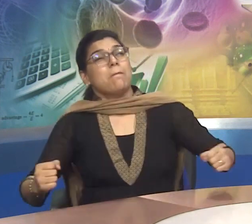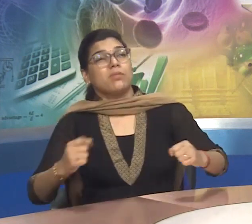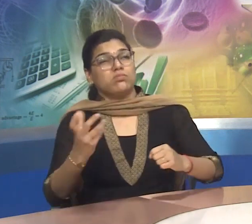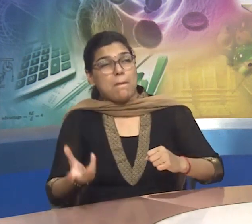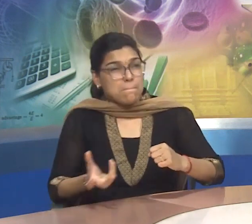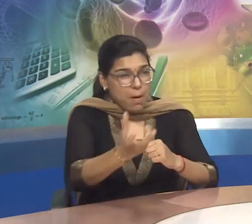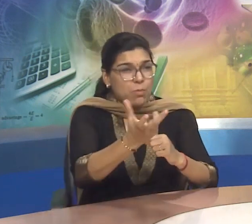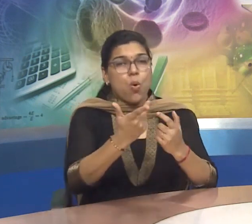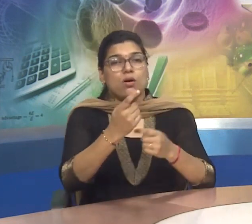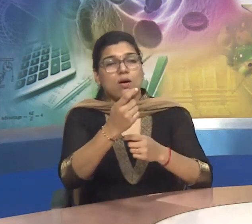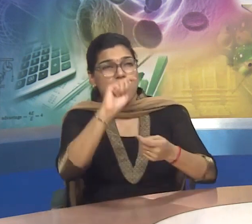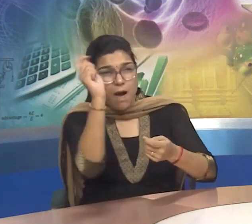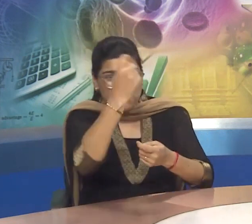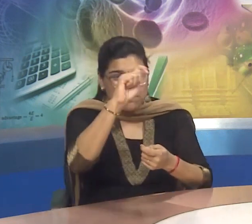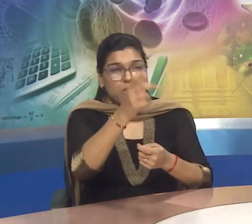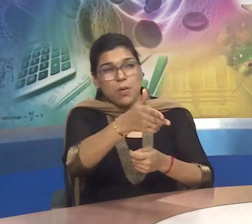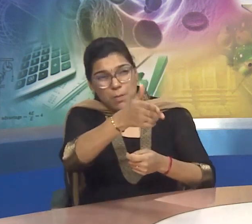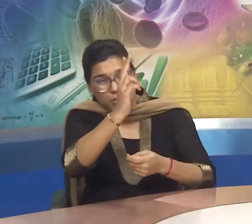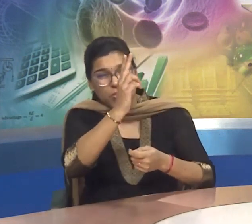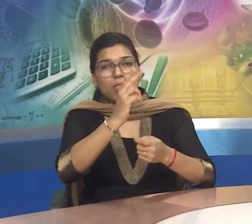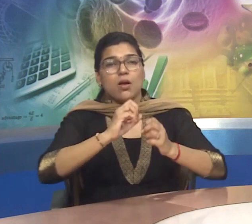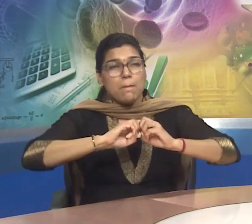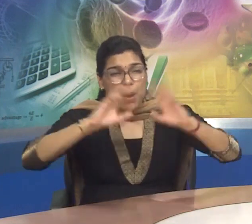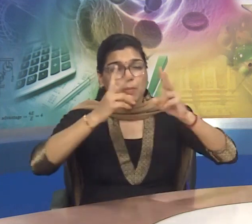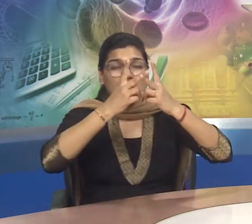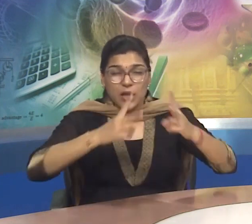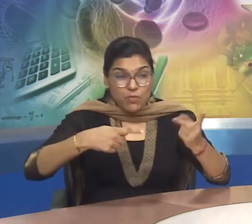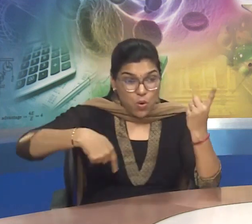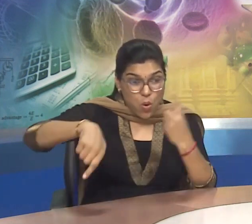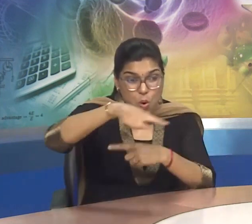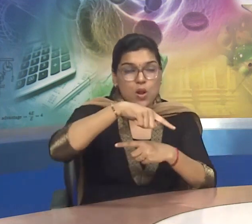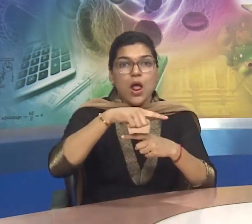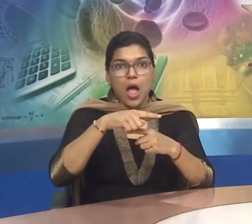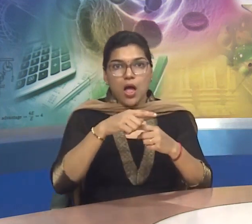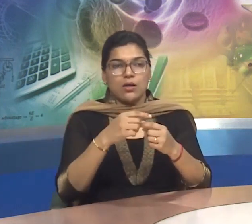All those things which are used for fighting or